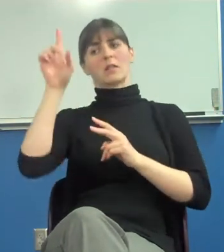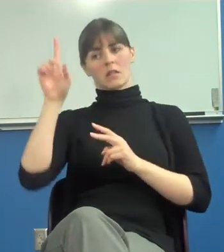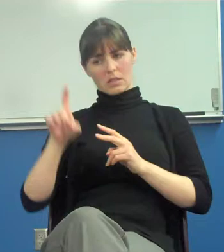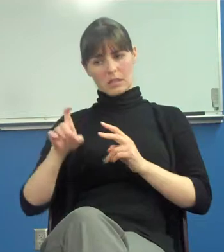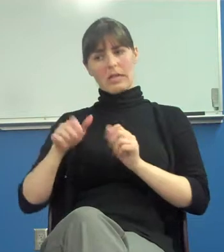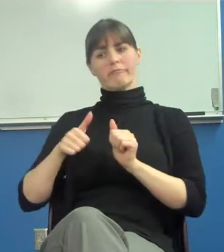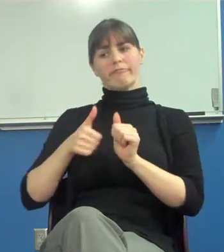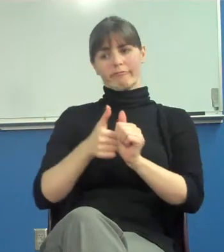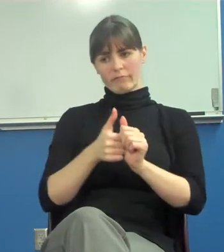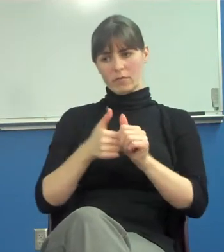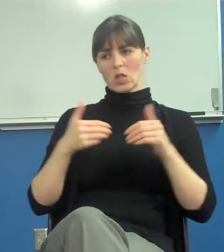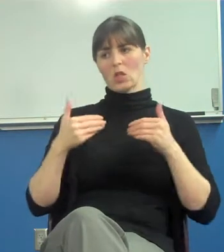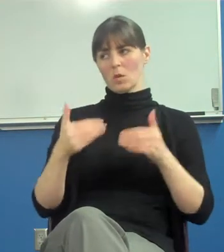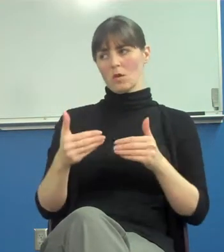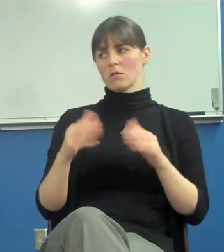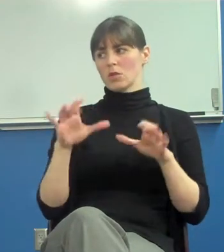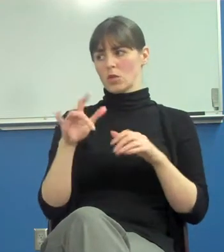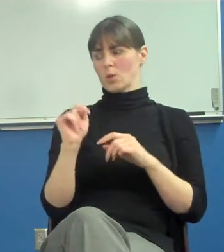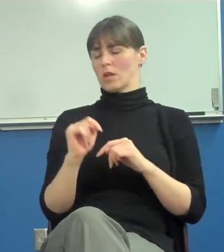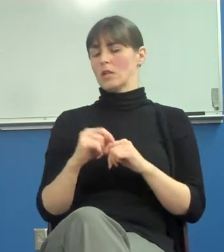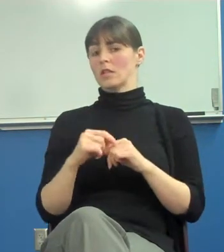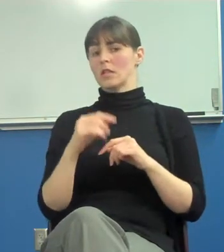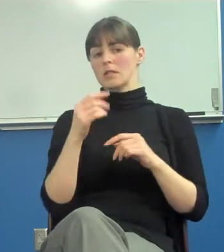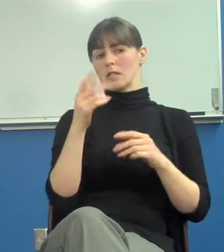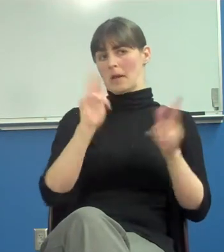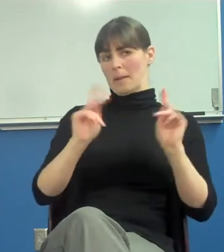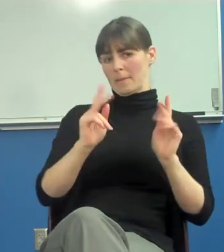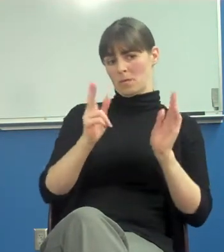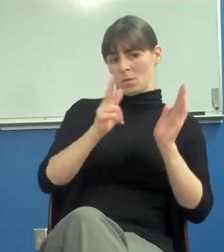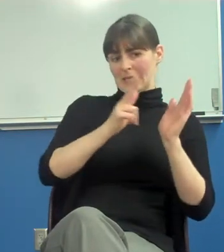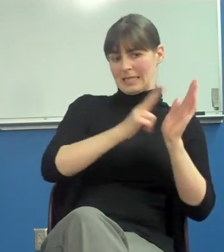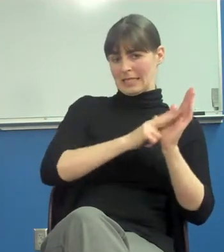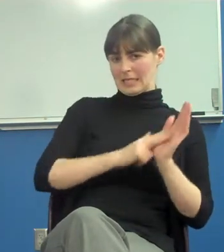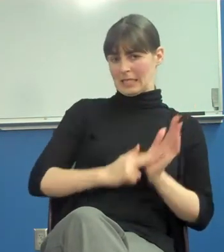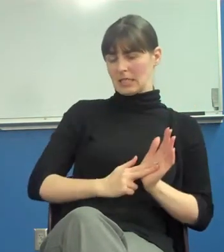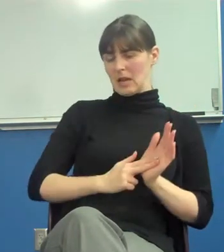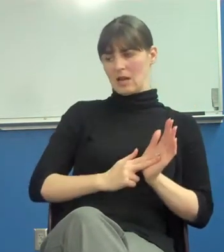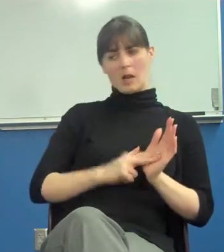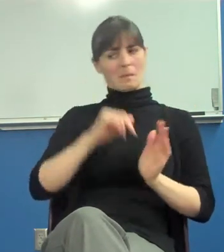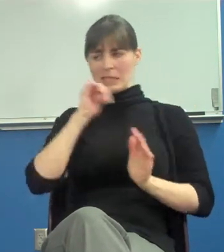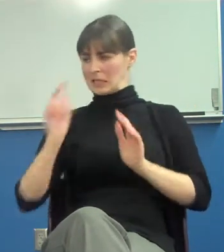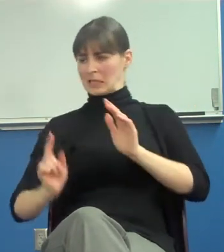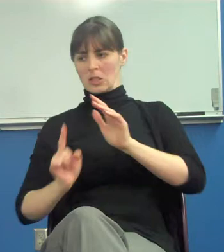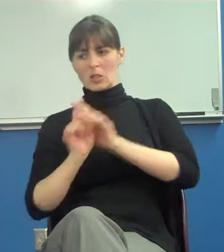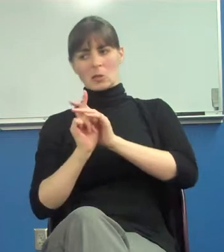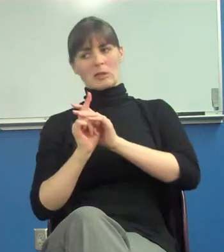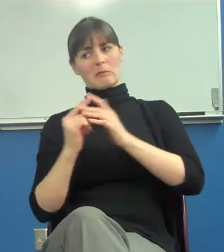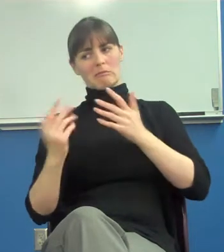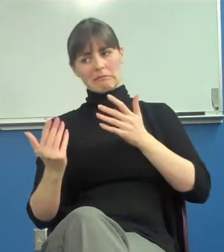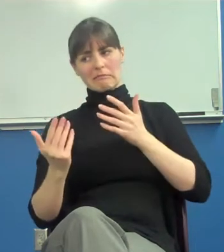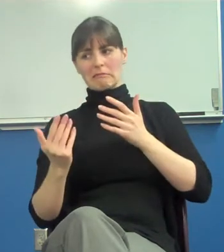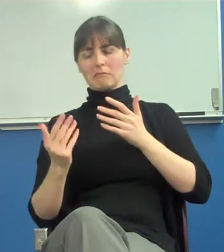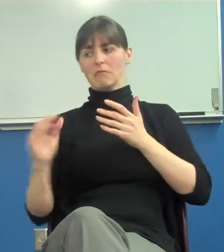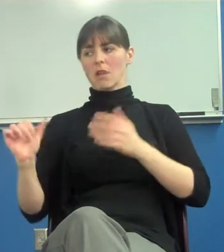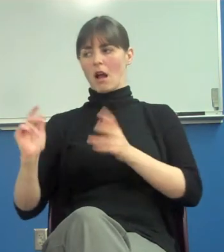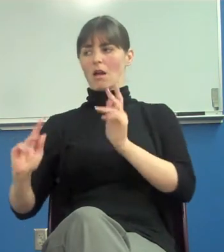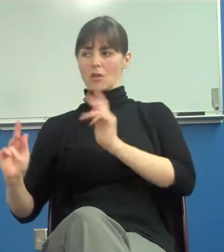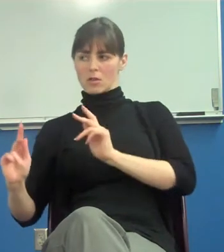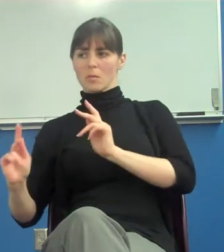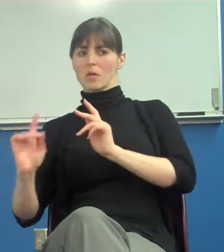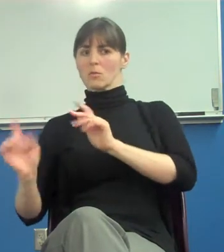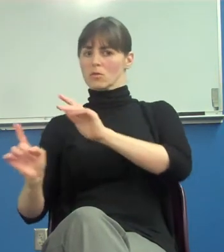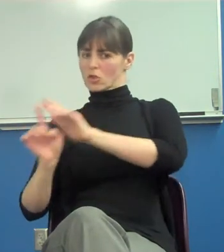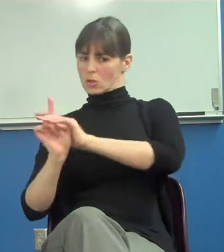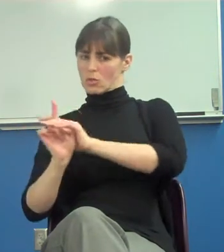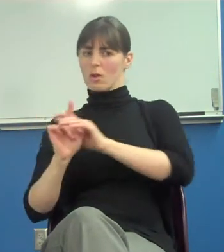past we've had people sign up to show up and didn't, and it really hurts those of us that actually do, you know, follow through and actually do show